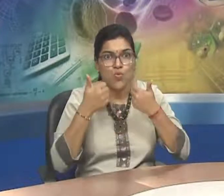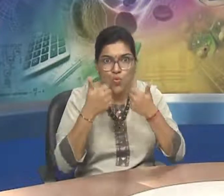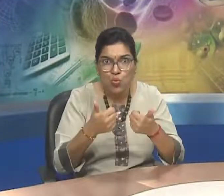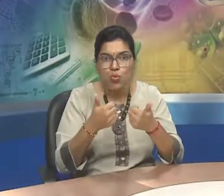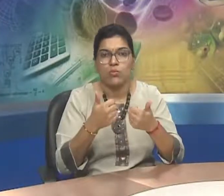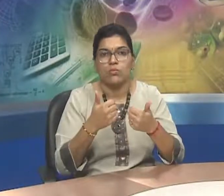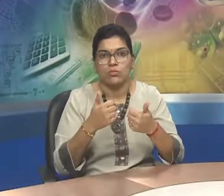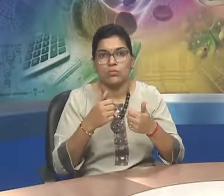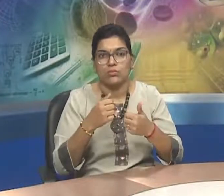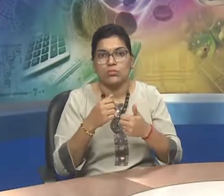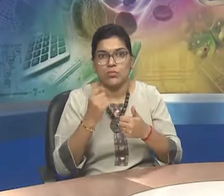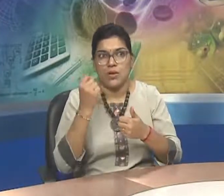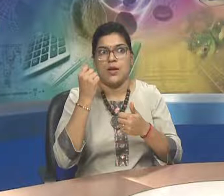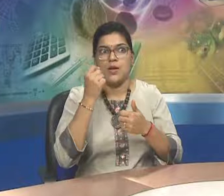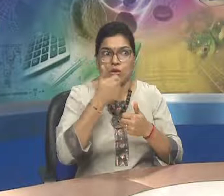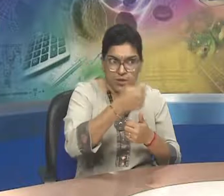says moral.